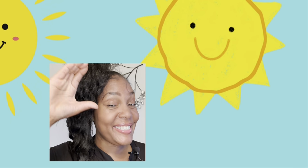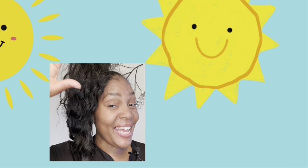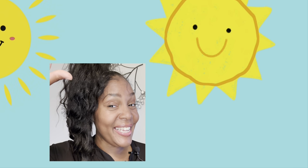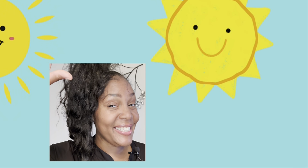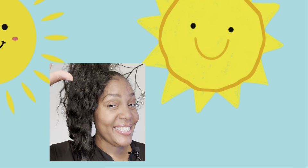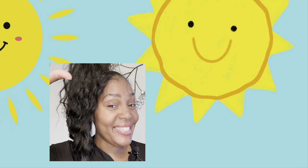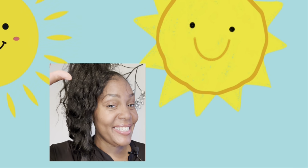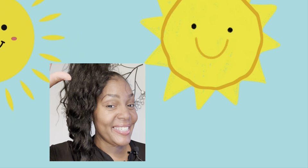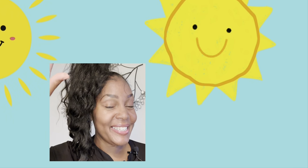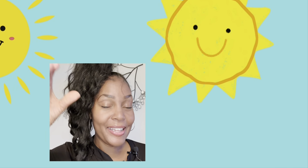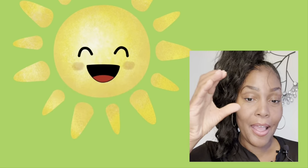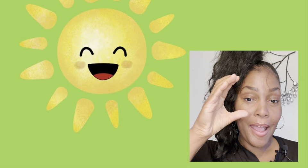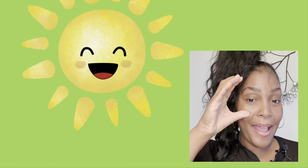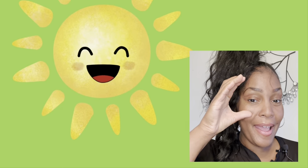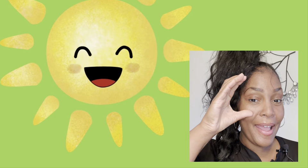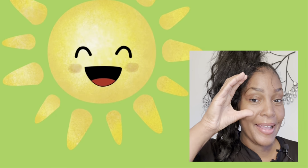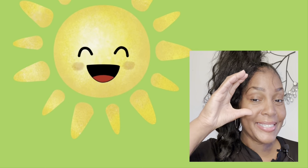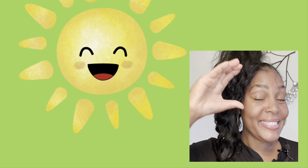Sun.